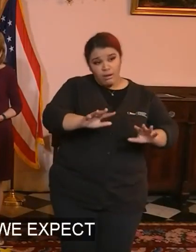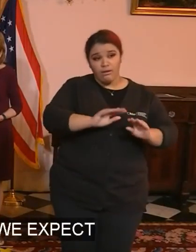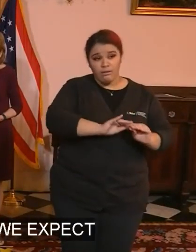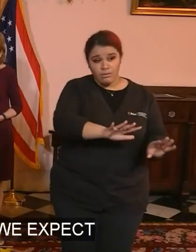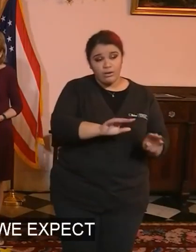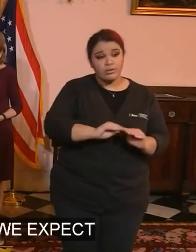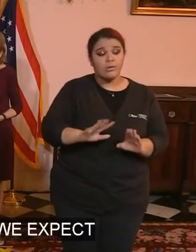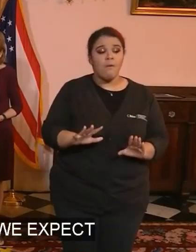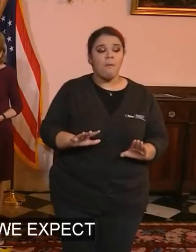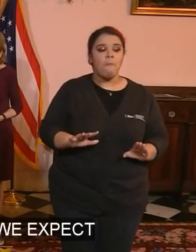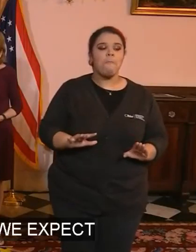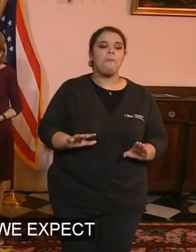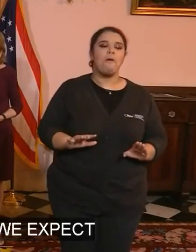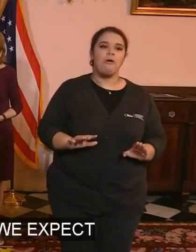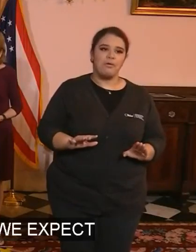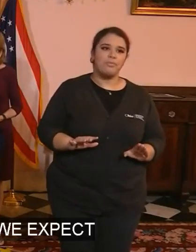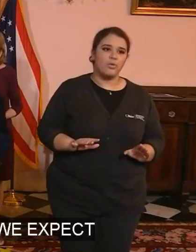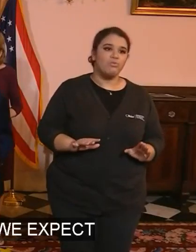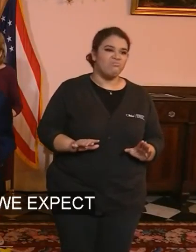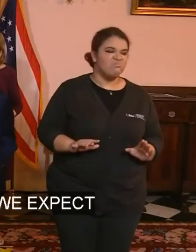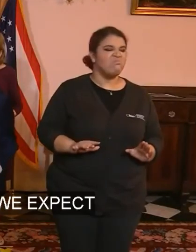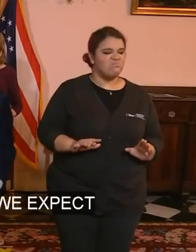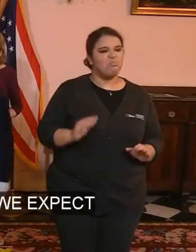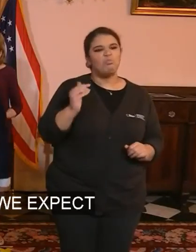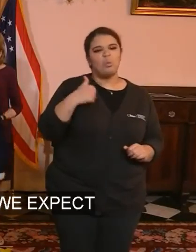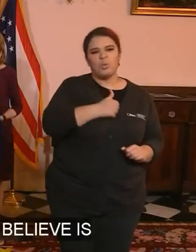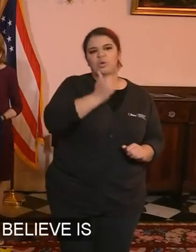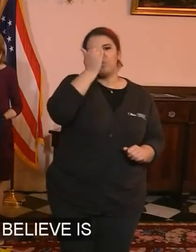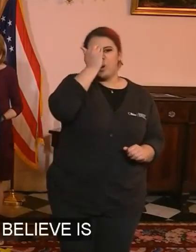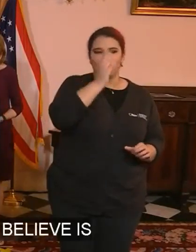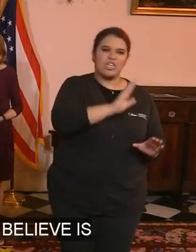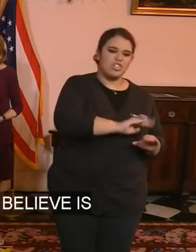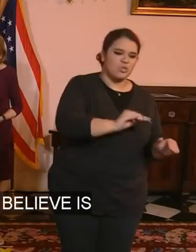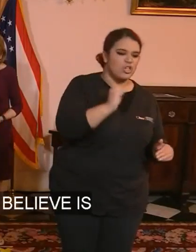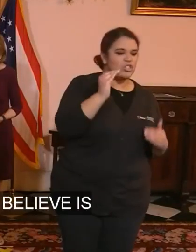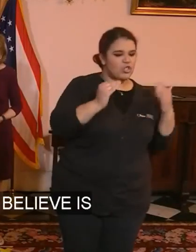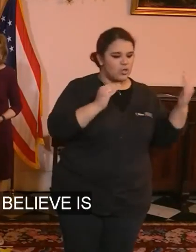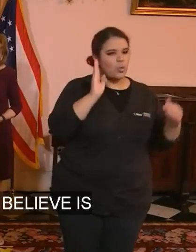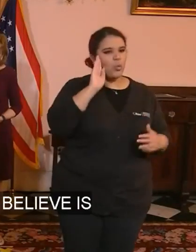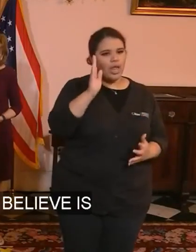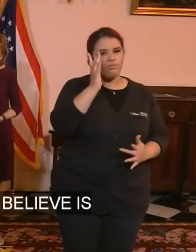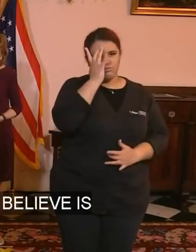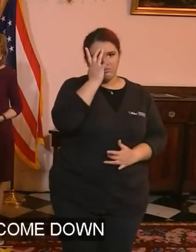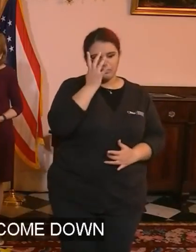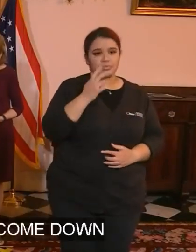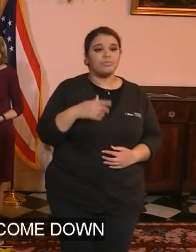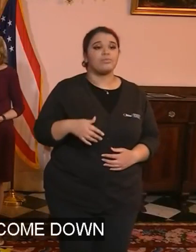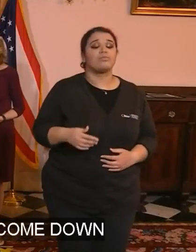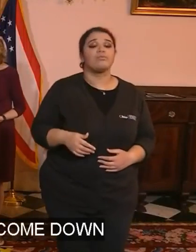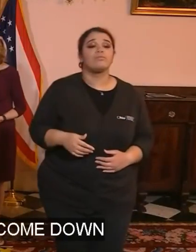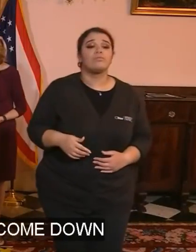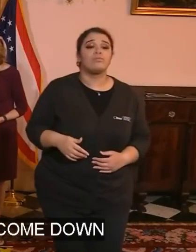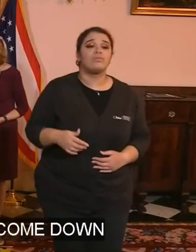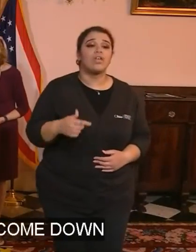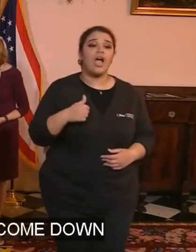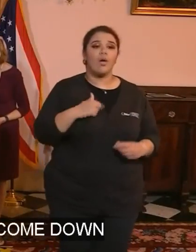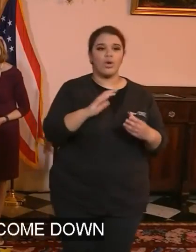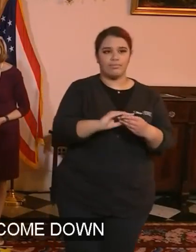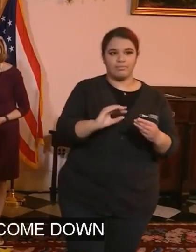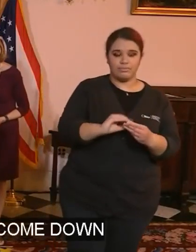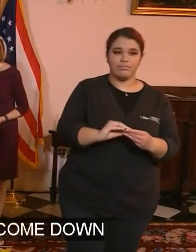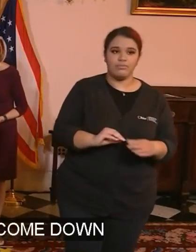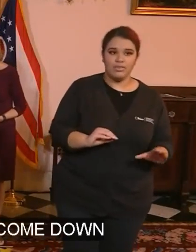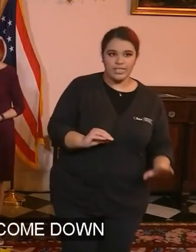adults, to come down with this. Amy. I just wanted to add about the 2-year-old. The 2-year-old was a